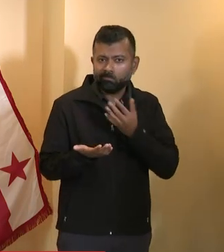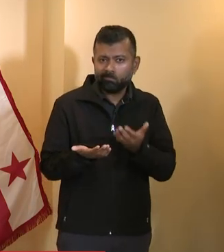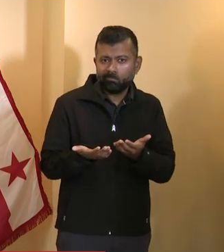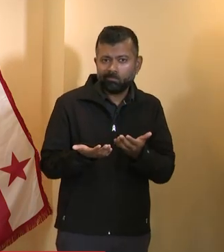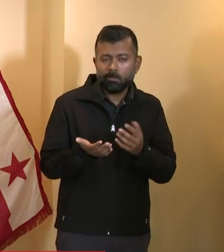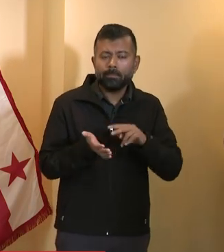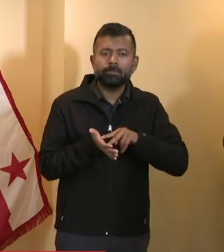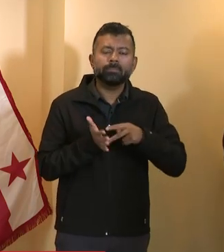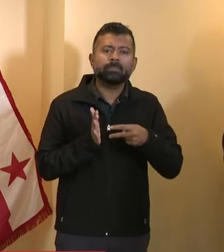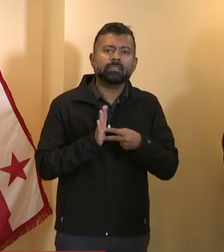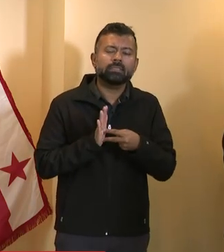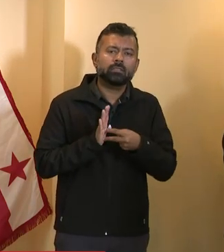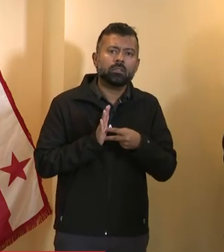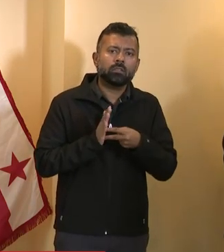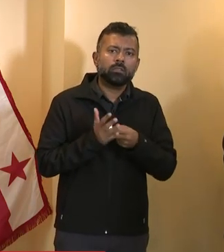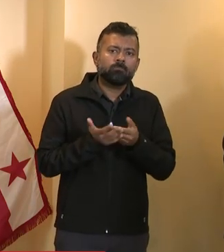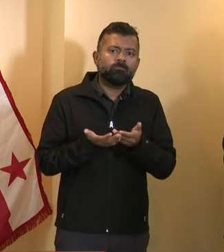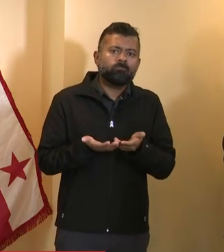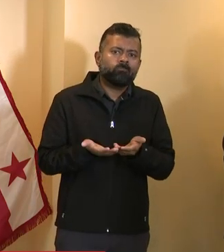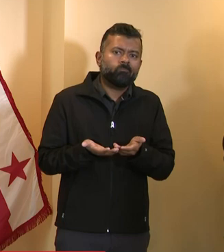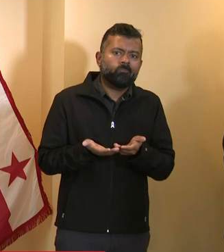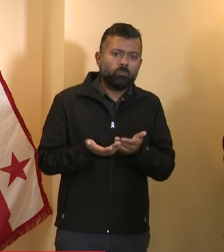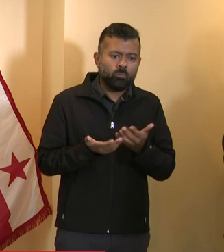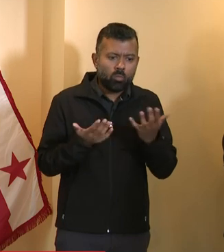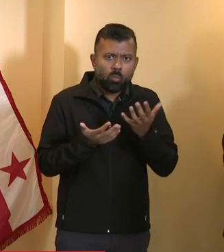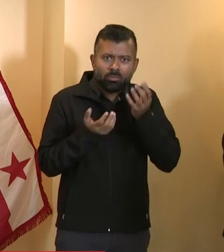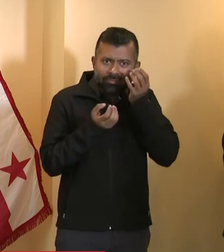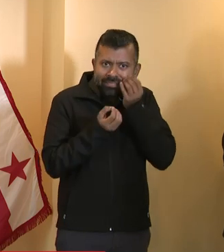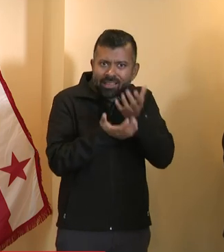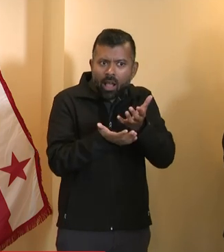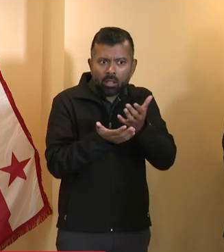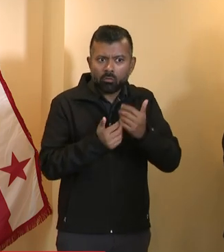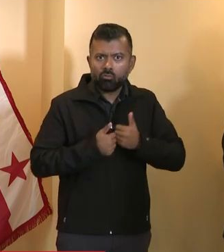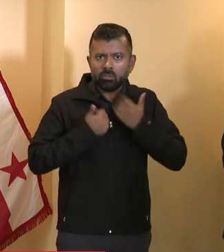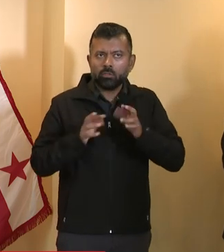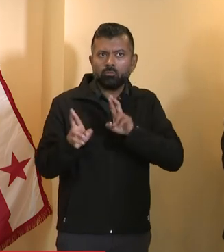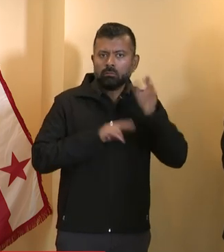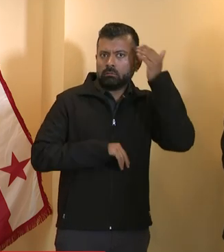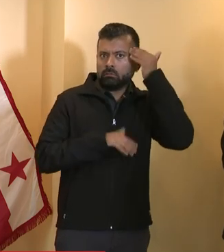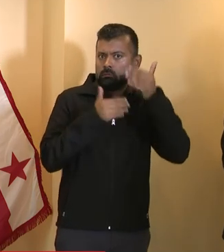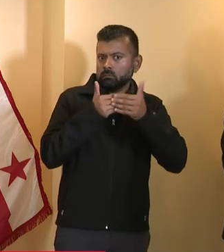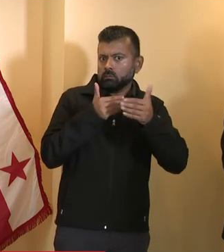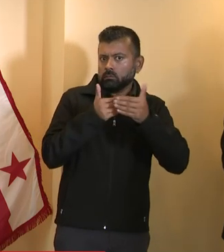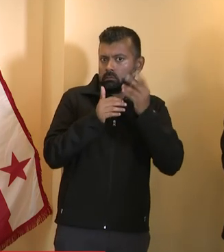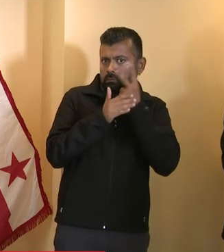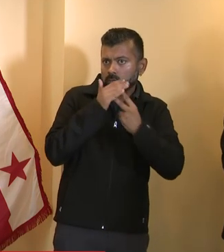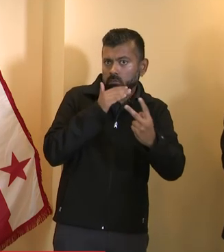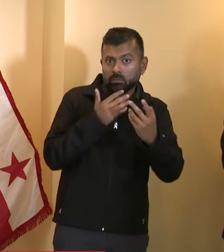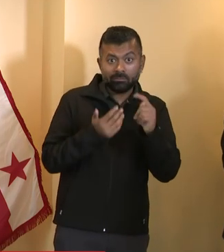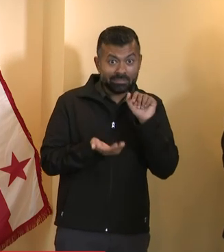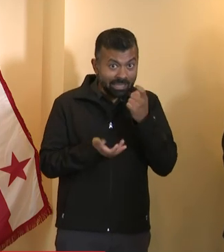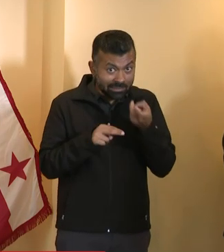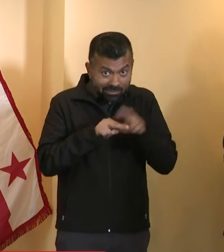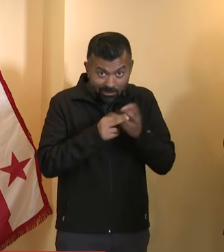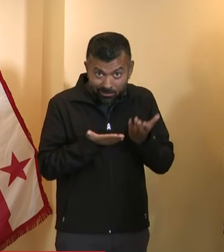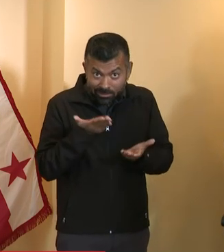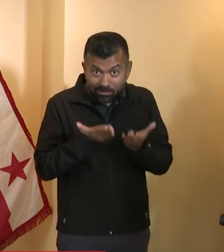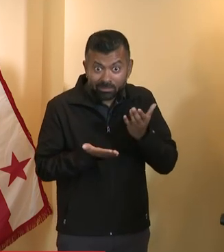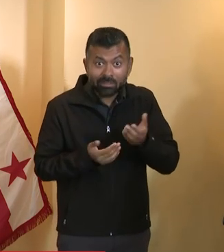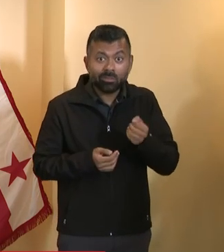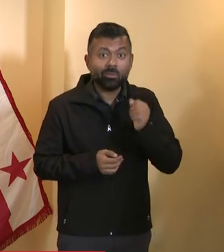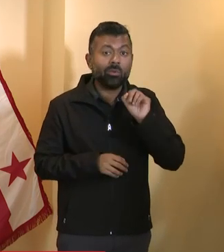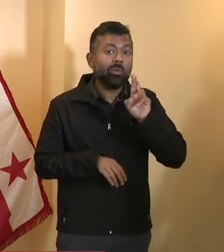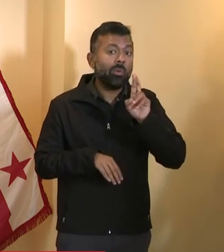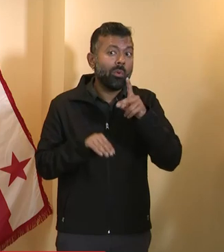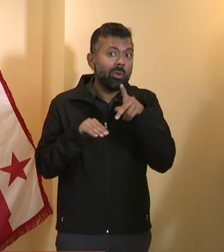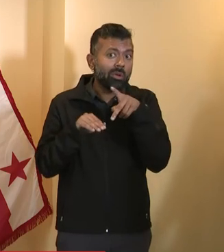What can you tell residents to expect as far as what's off the table for you? Are tax increases off the table? Are cuts again,